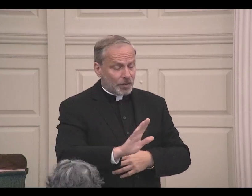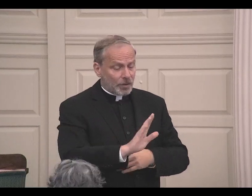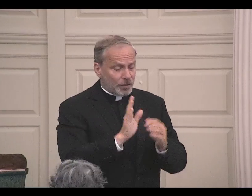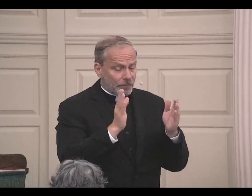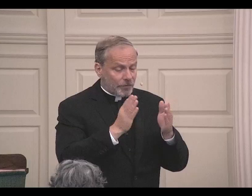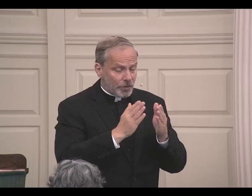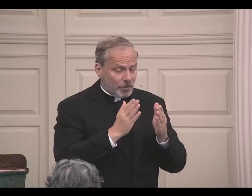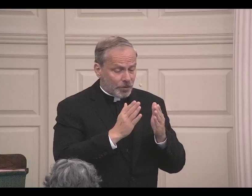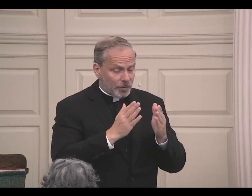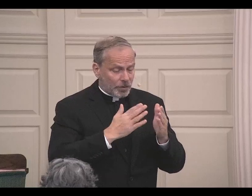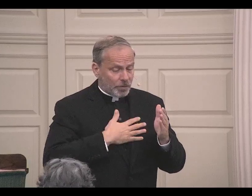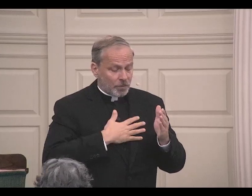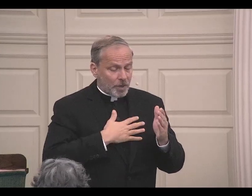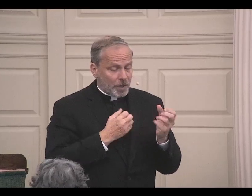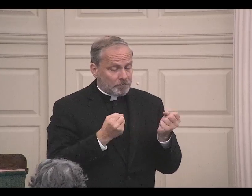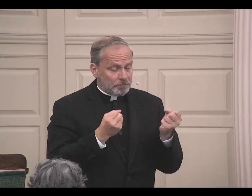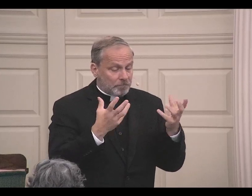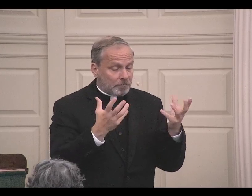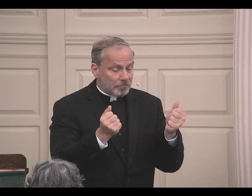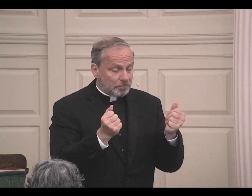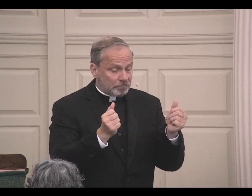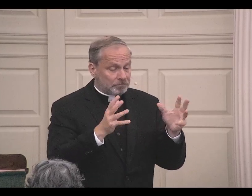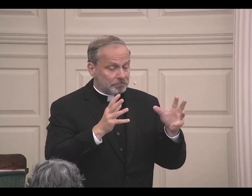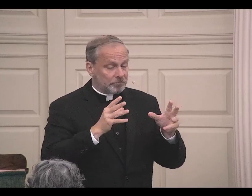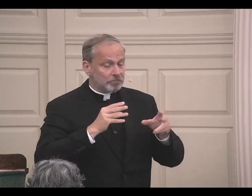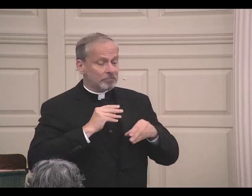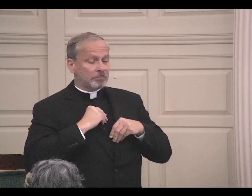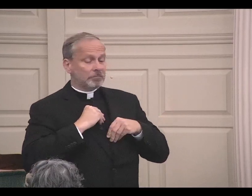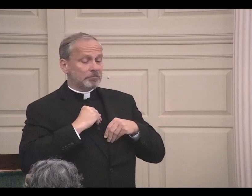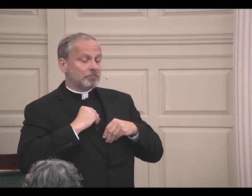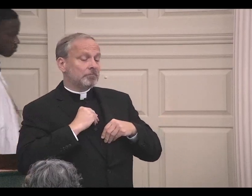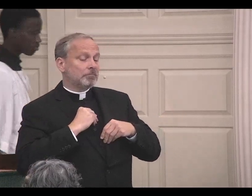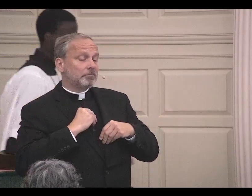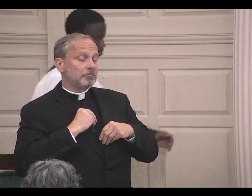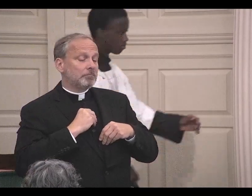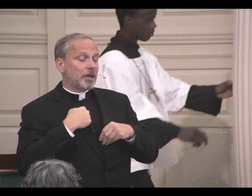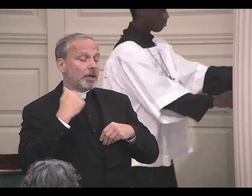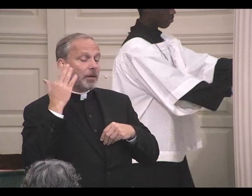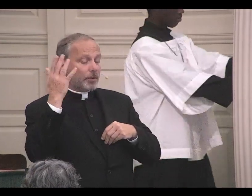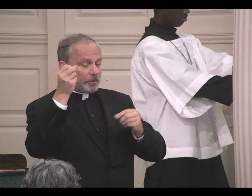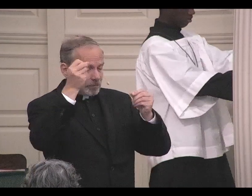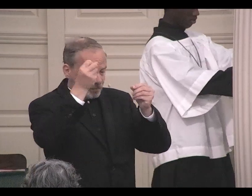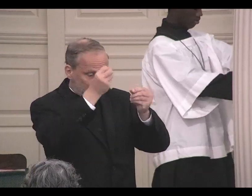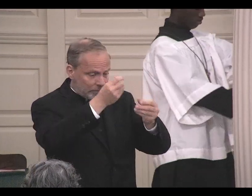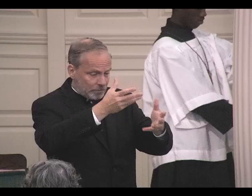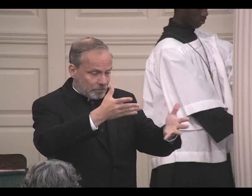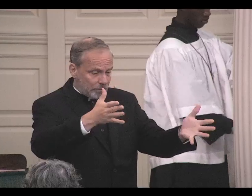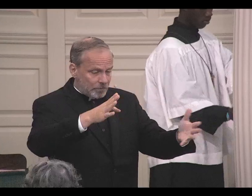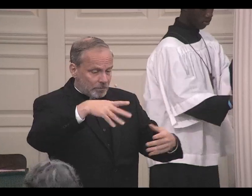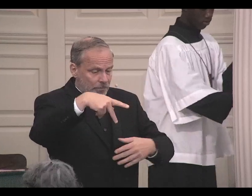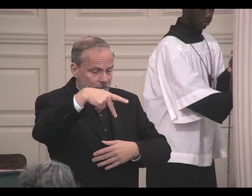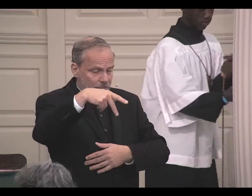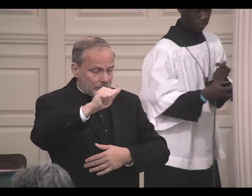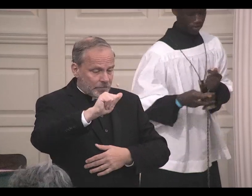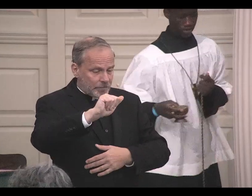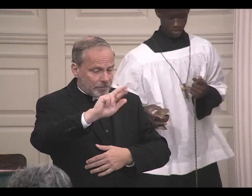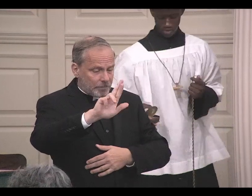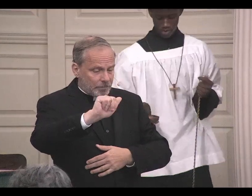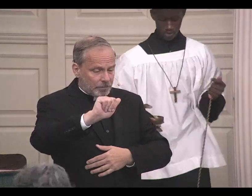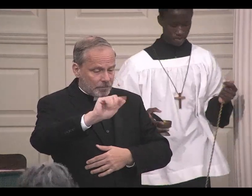my mouth. I will open my mouth in a parable and